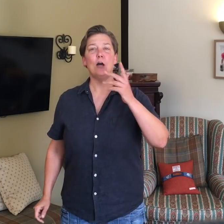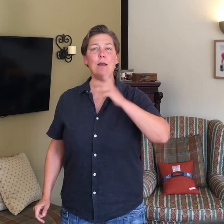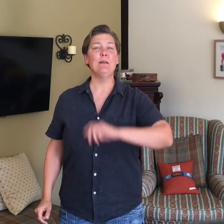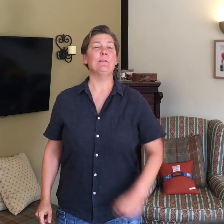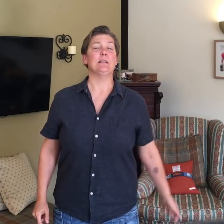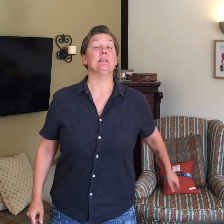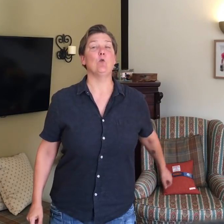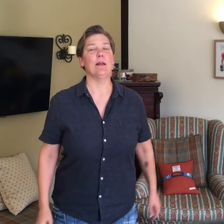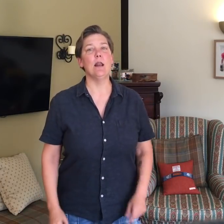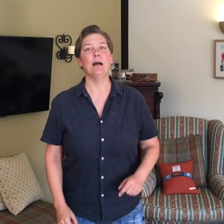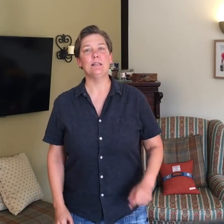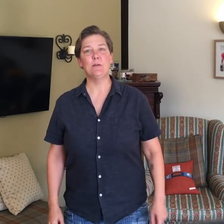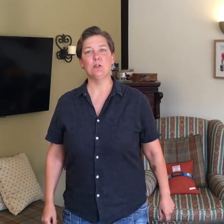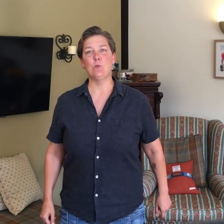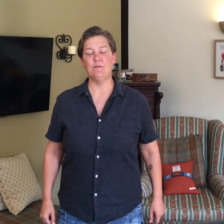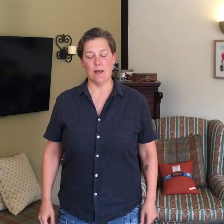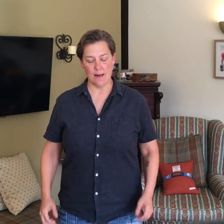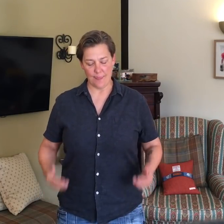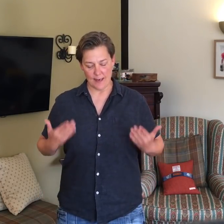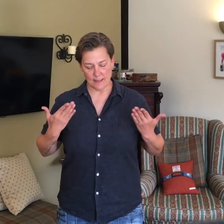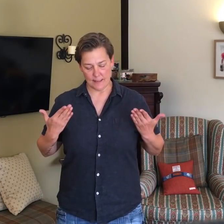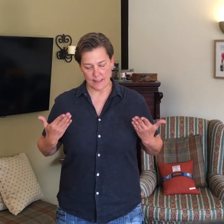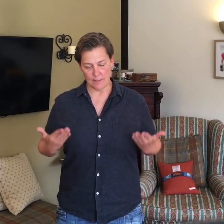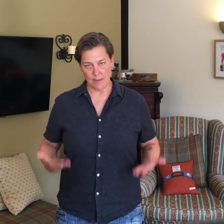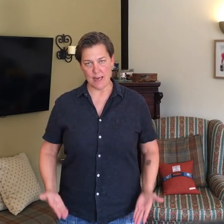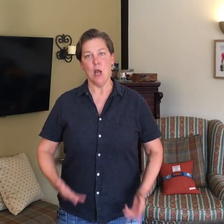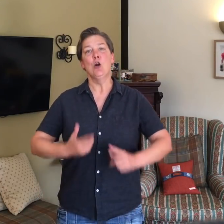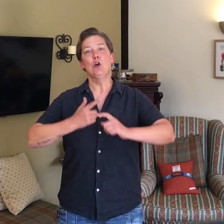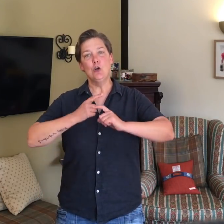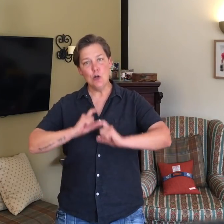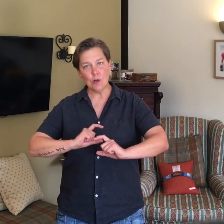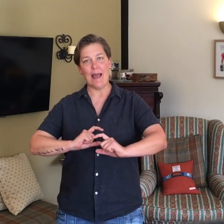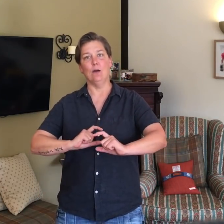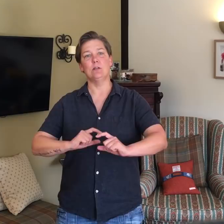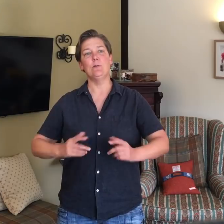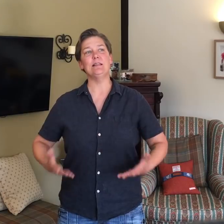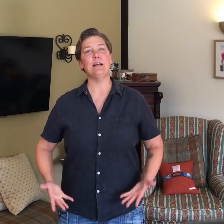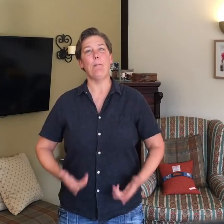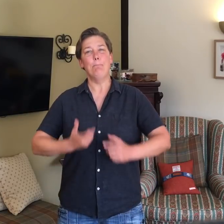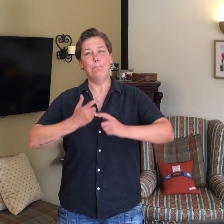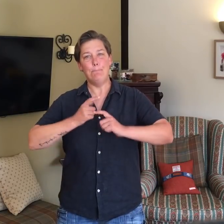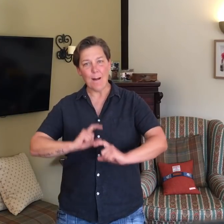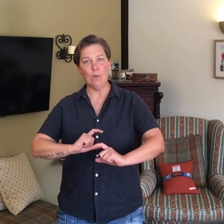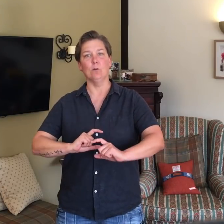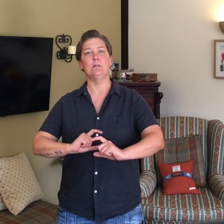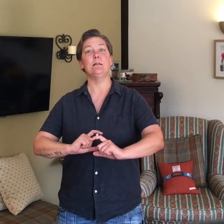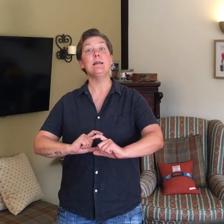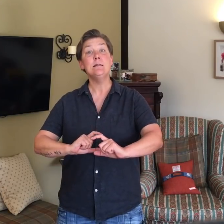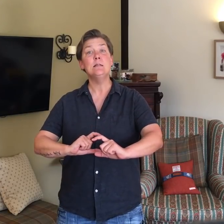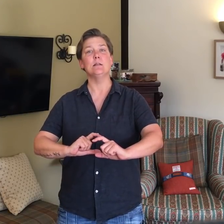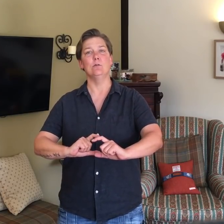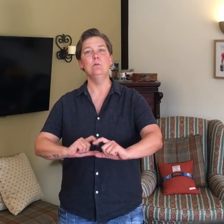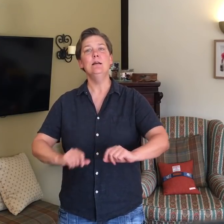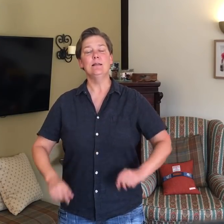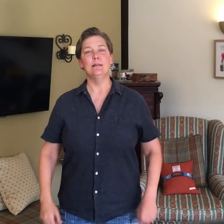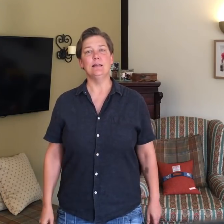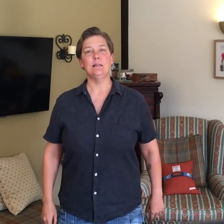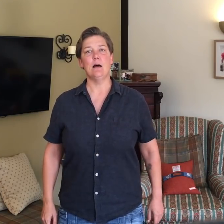timing for this is quite nice because we've done this is me, look out. So it's like a bounce into this